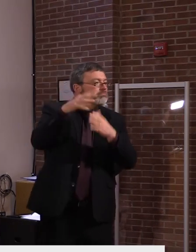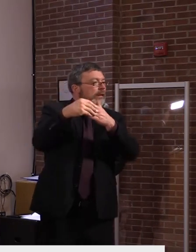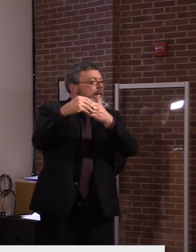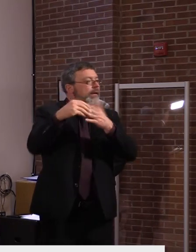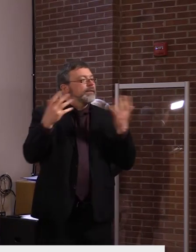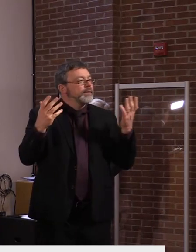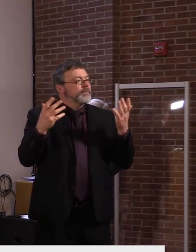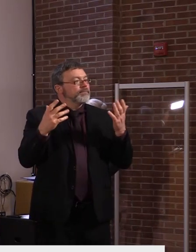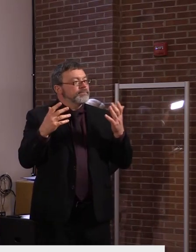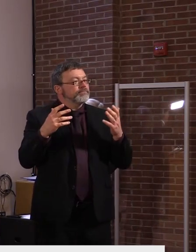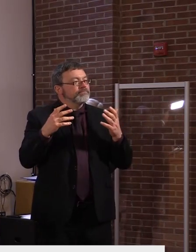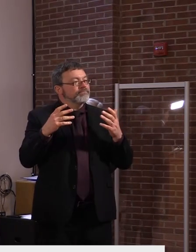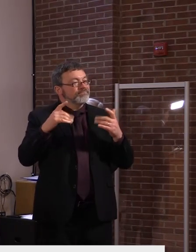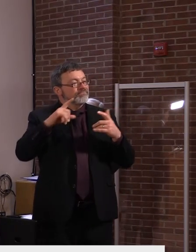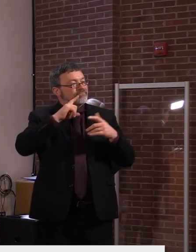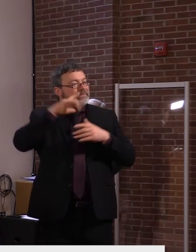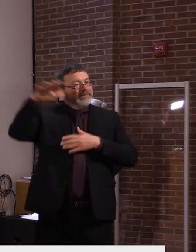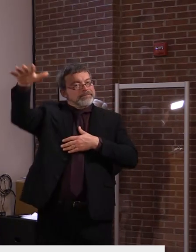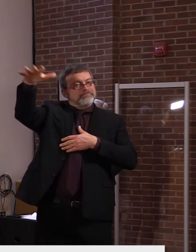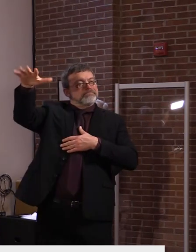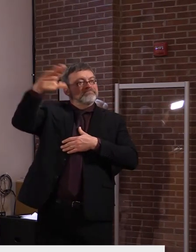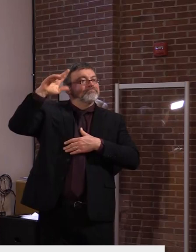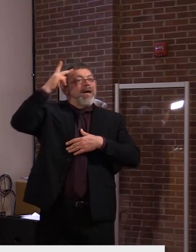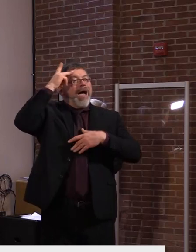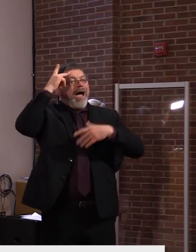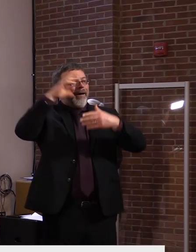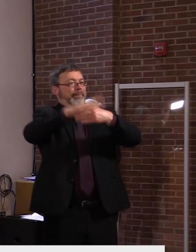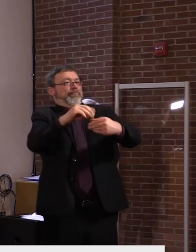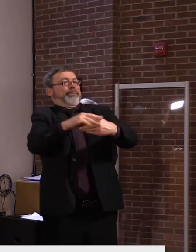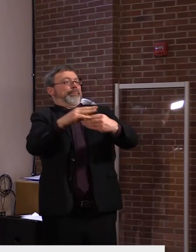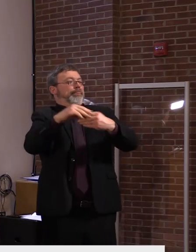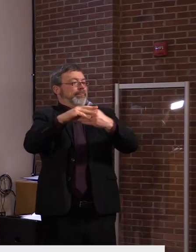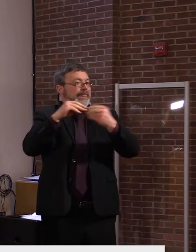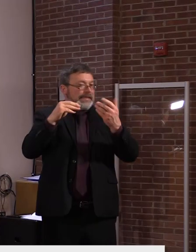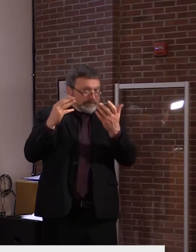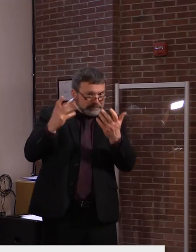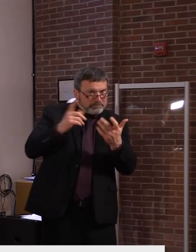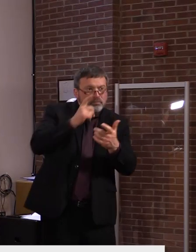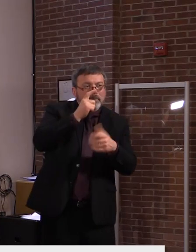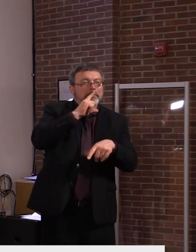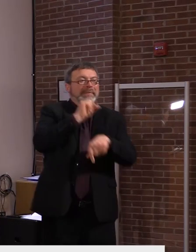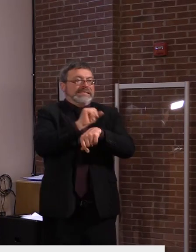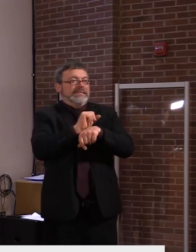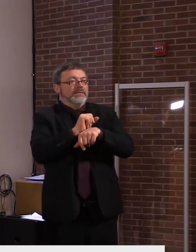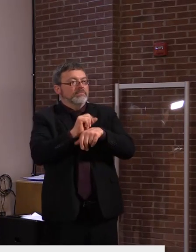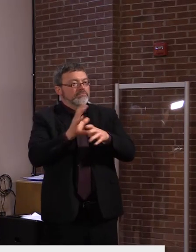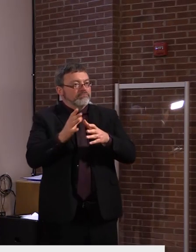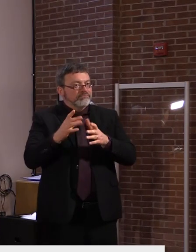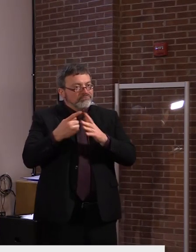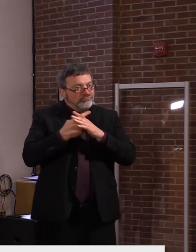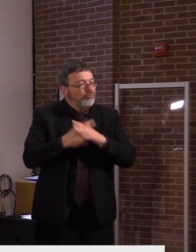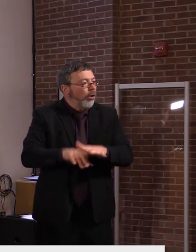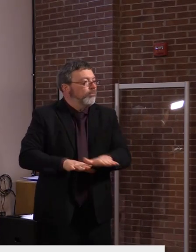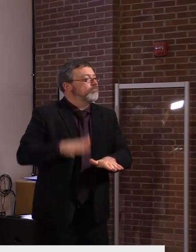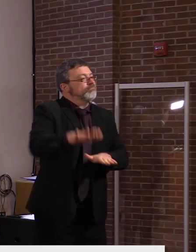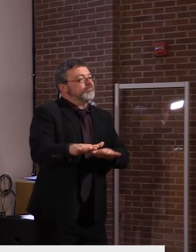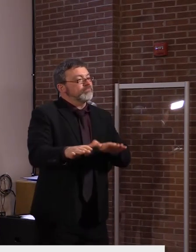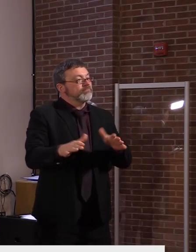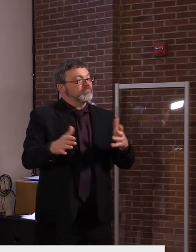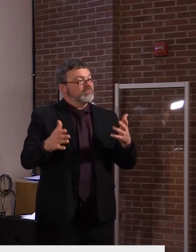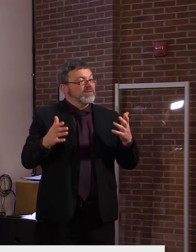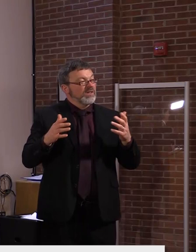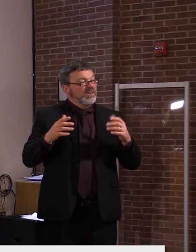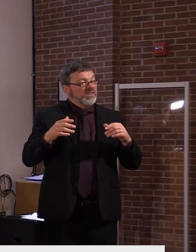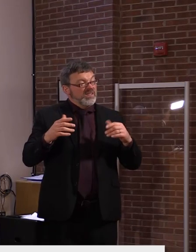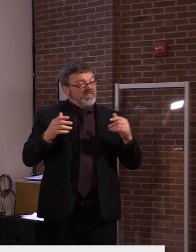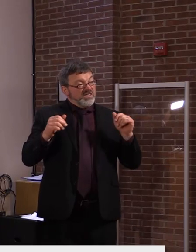political posturing that happens along the way, and that could hurt our ability to do